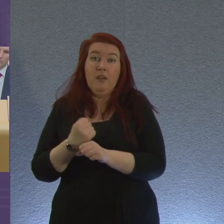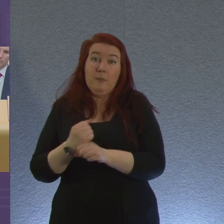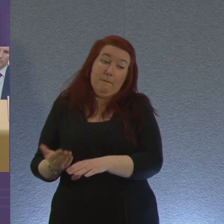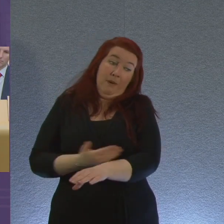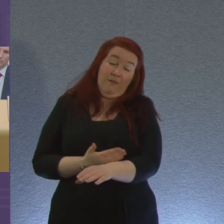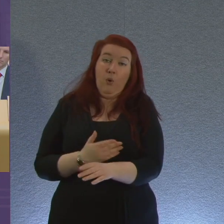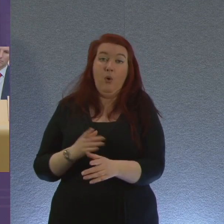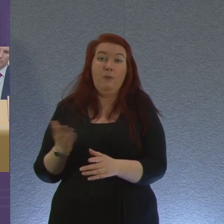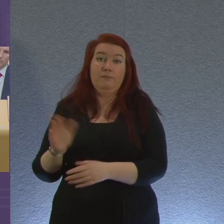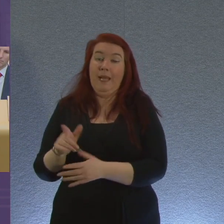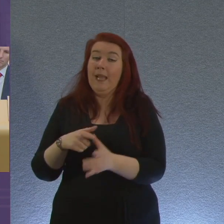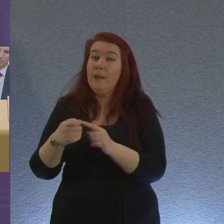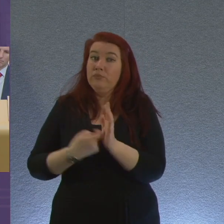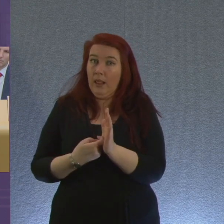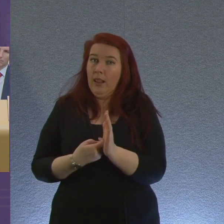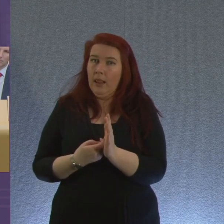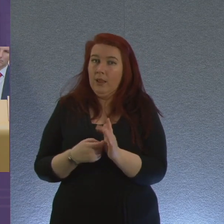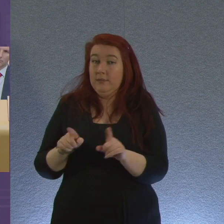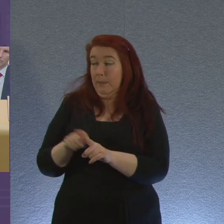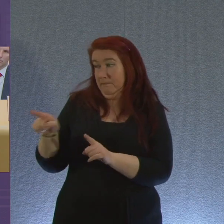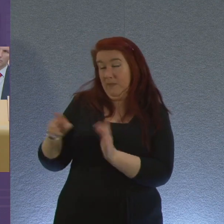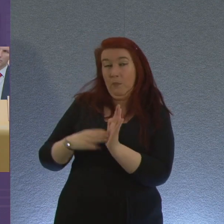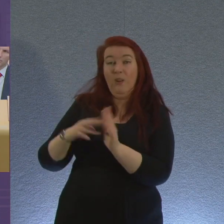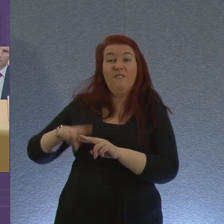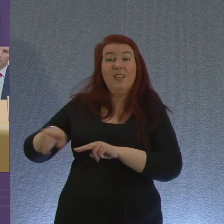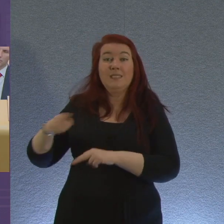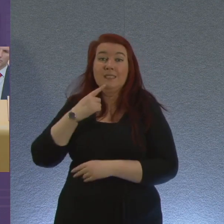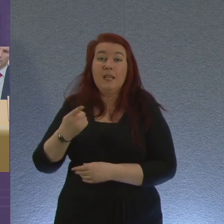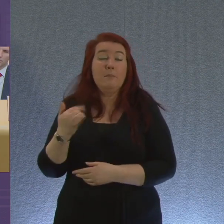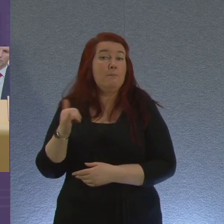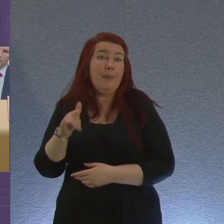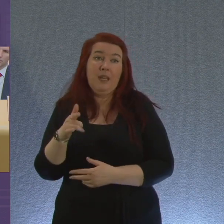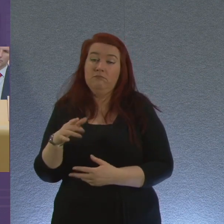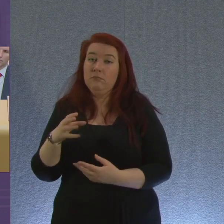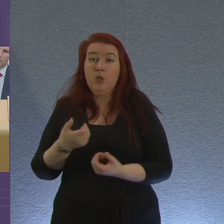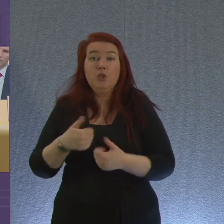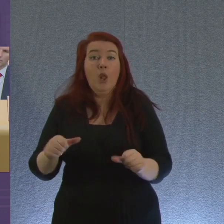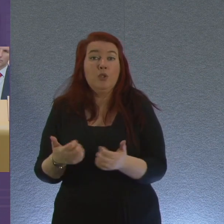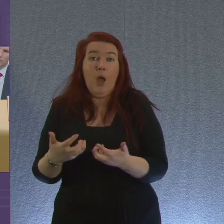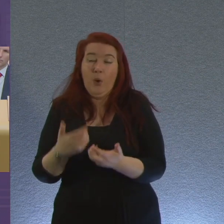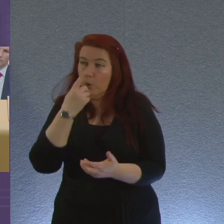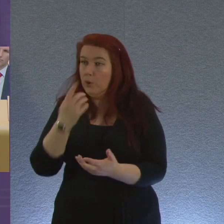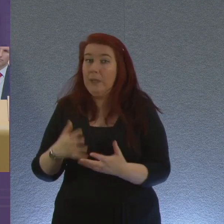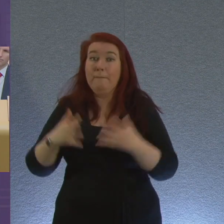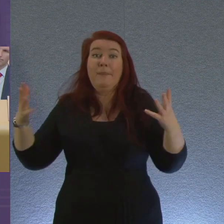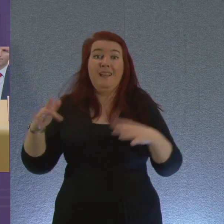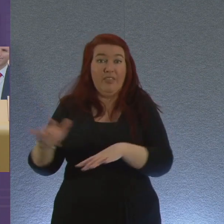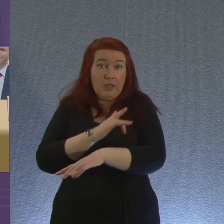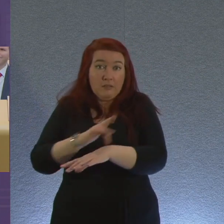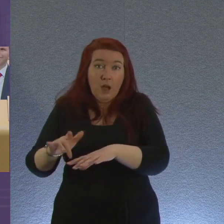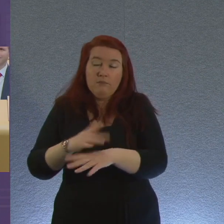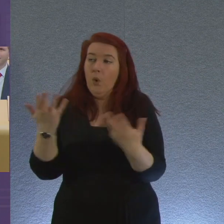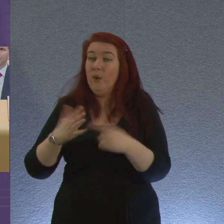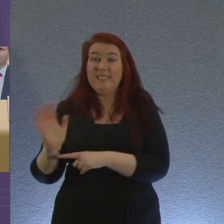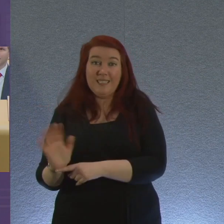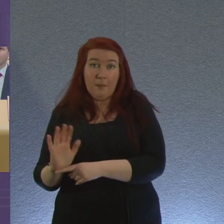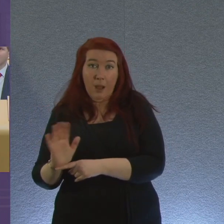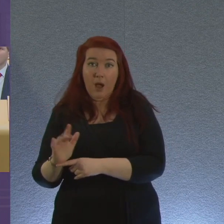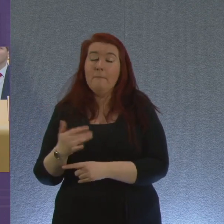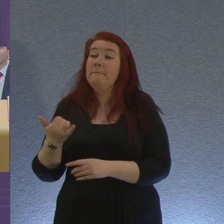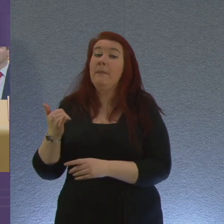that end. As Murdo Fraser said, that those solutions might be bigger venues like theatres or cinemas. It might be about testing everyone on site for